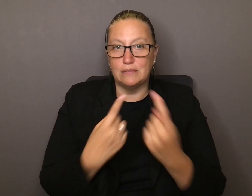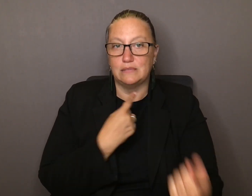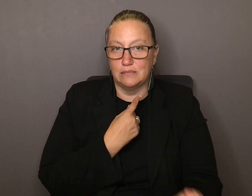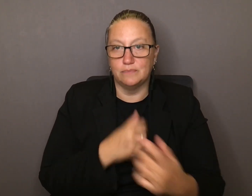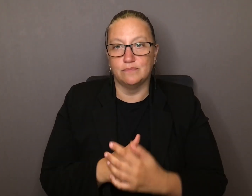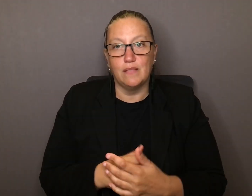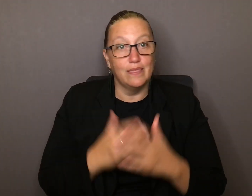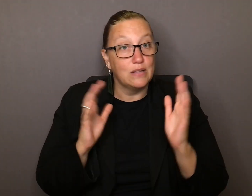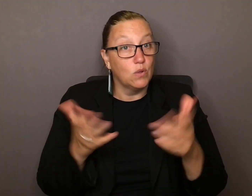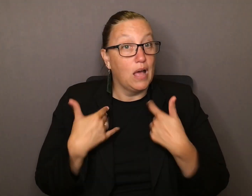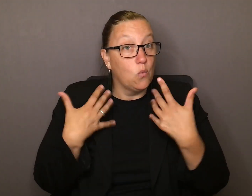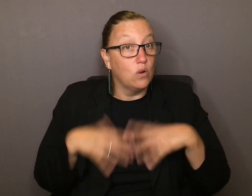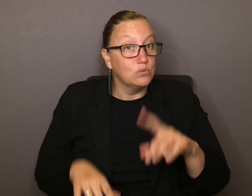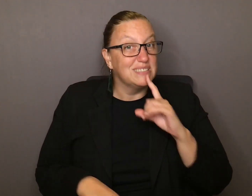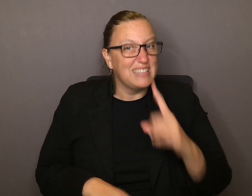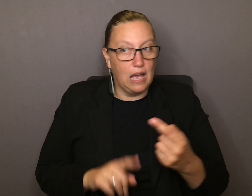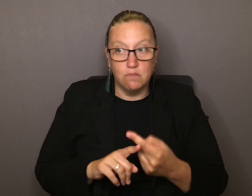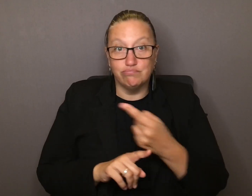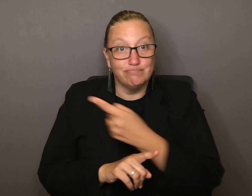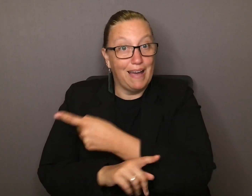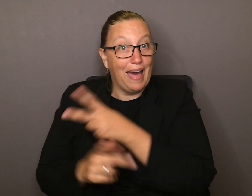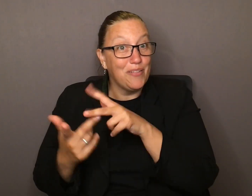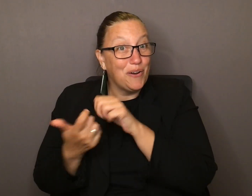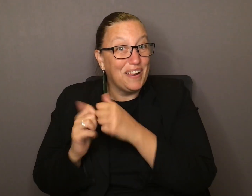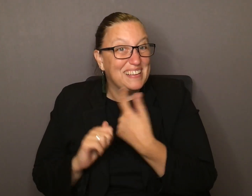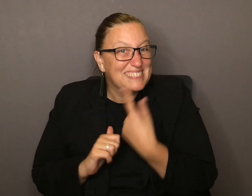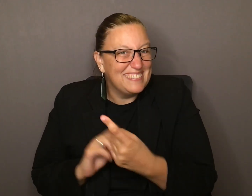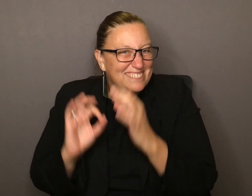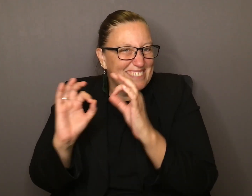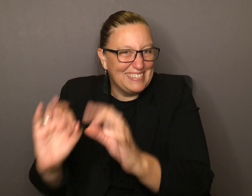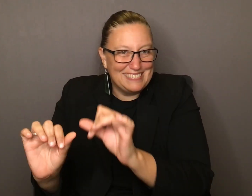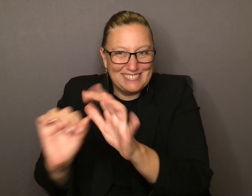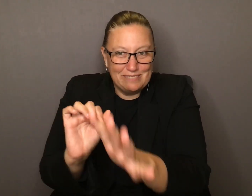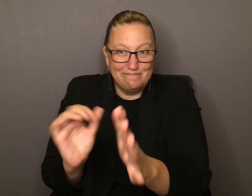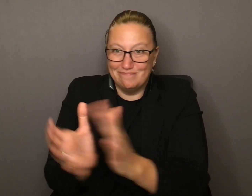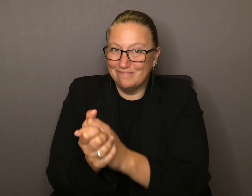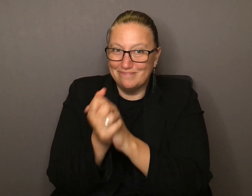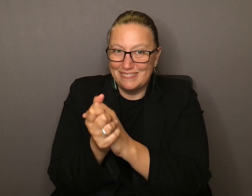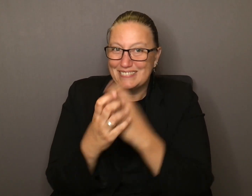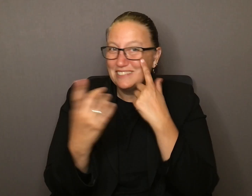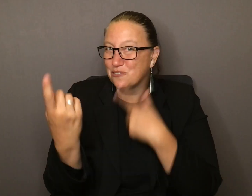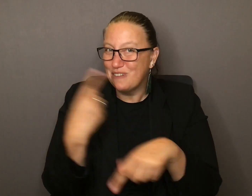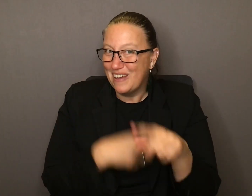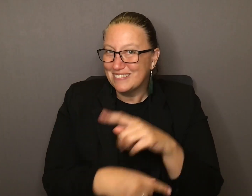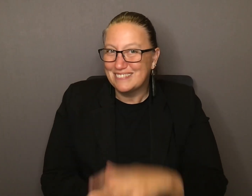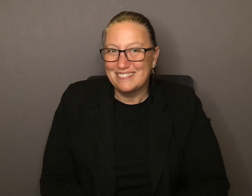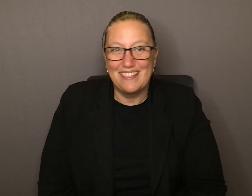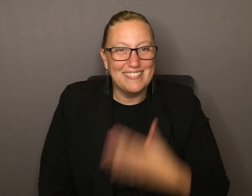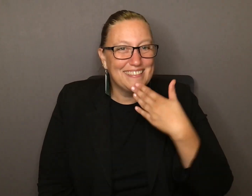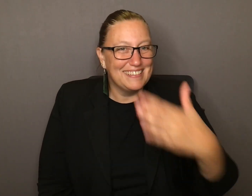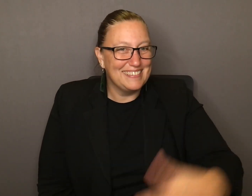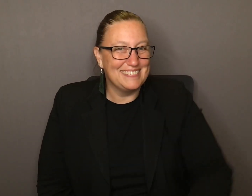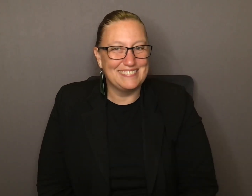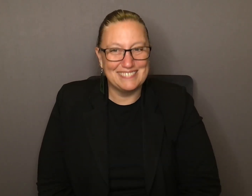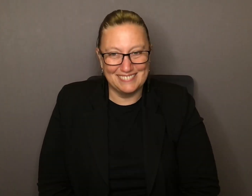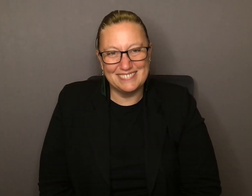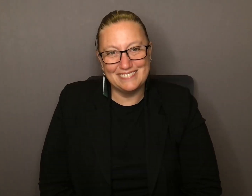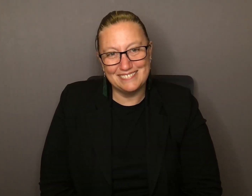my colleagues previously said is awesome. And yeah, I'd love to see you around. Thank you.